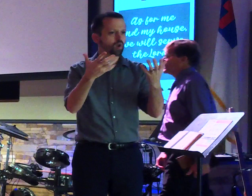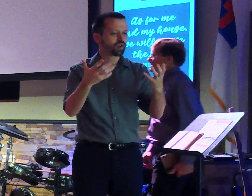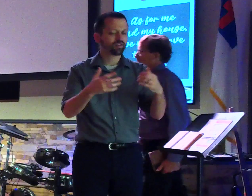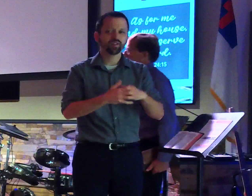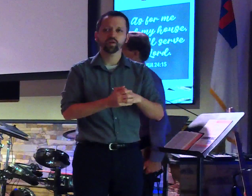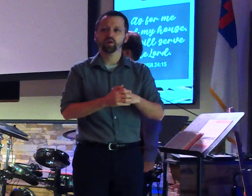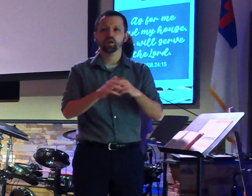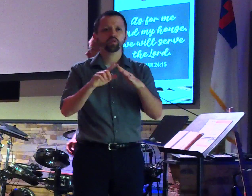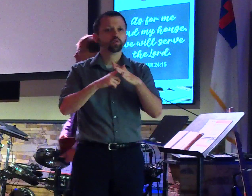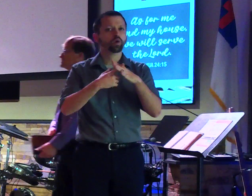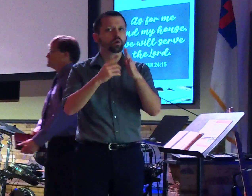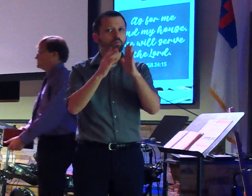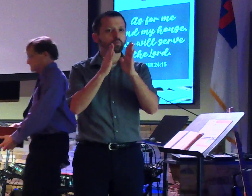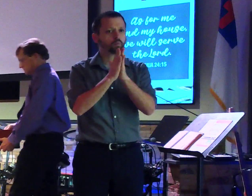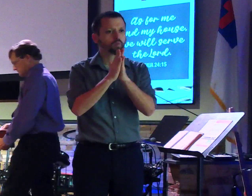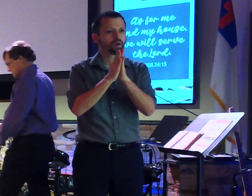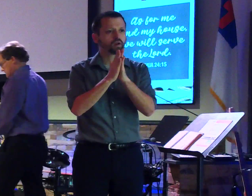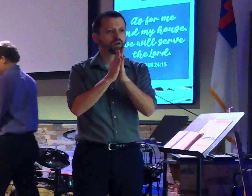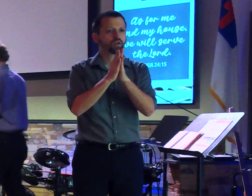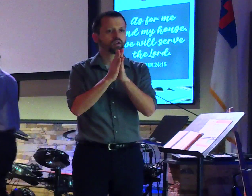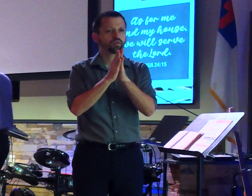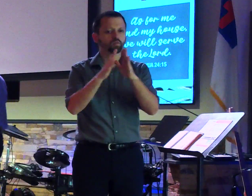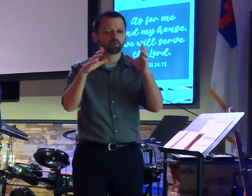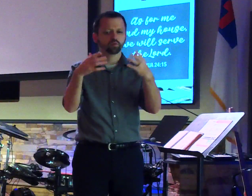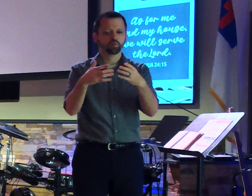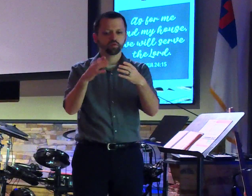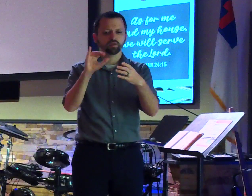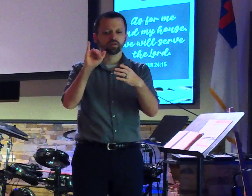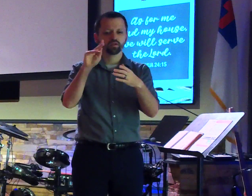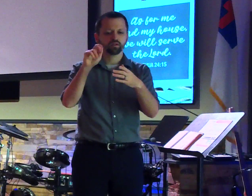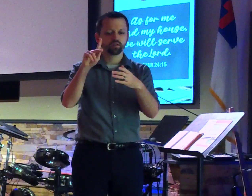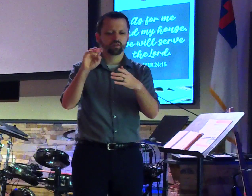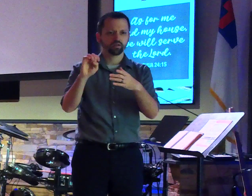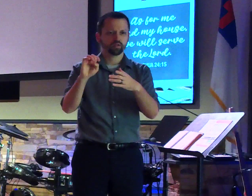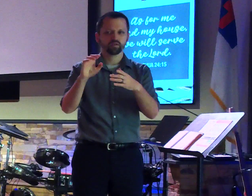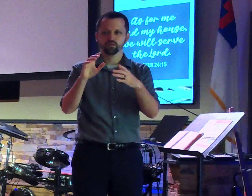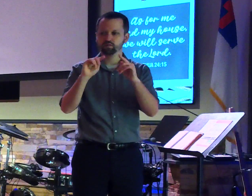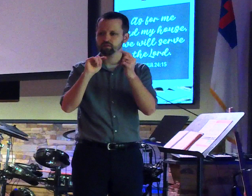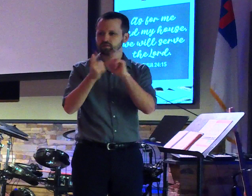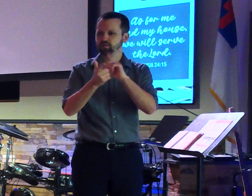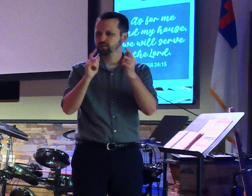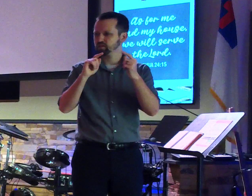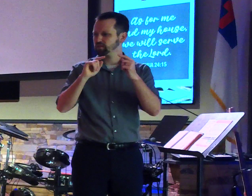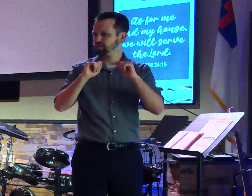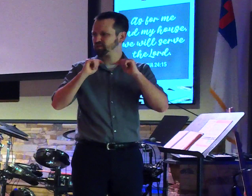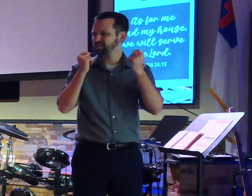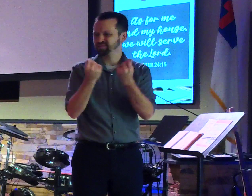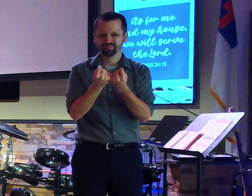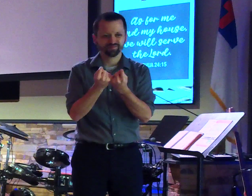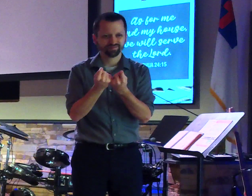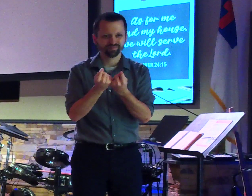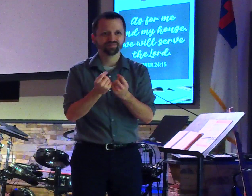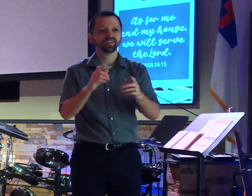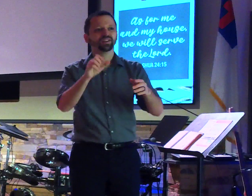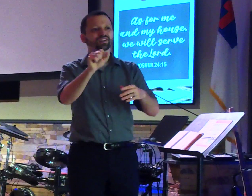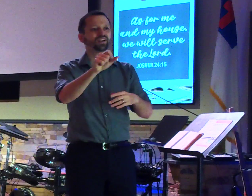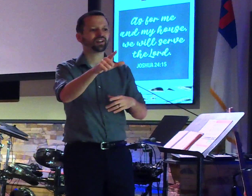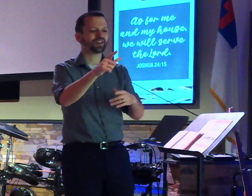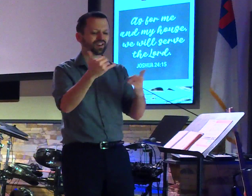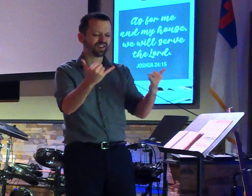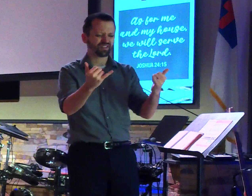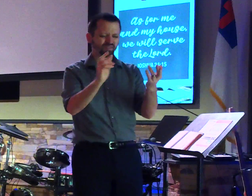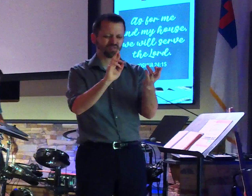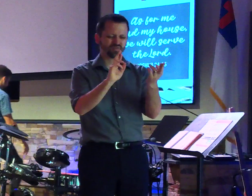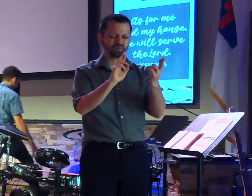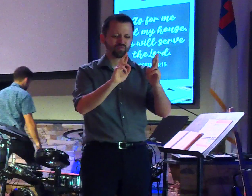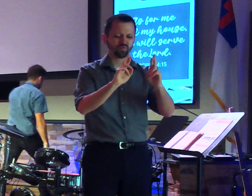and start praying for this Aitape translation team. And Dad, you'll talk about giving. Yeah, while you're getting ready for our last song, just, you know,